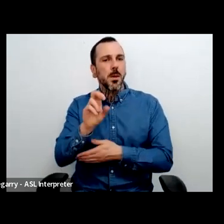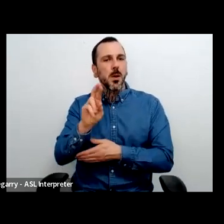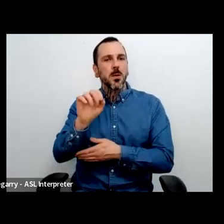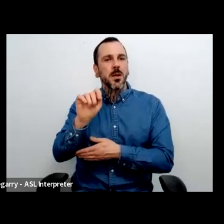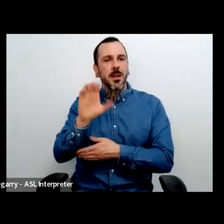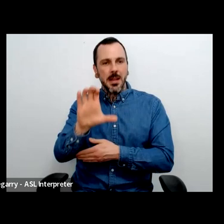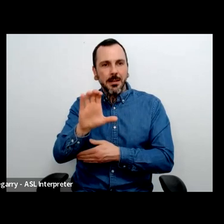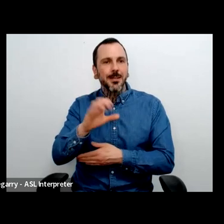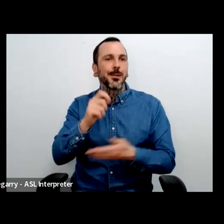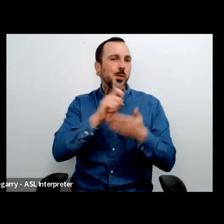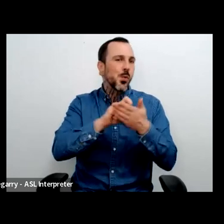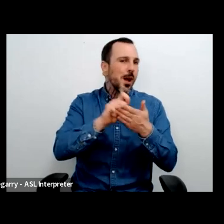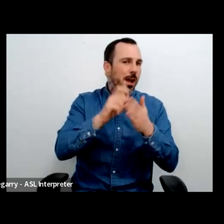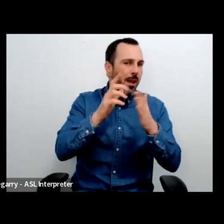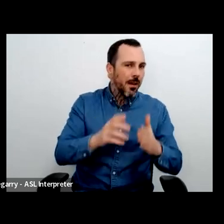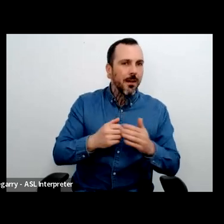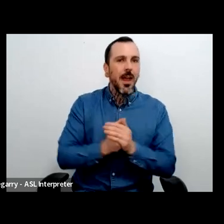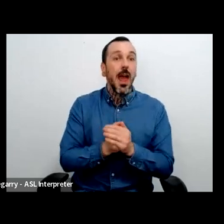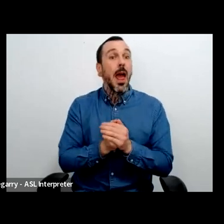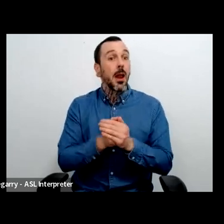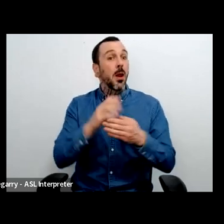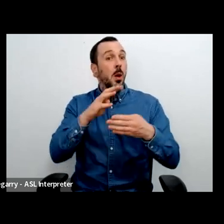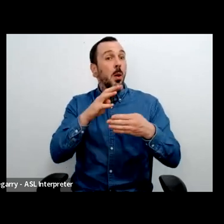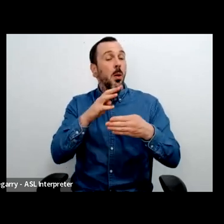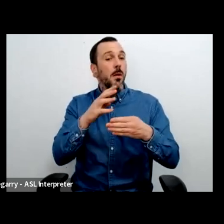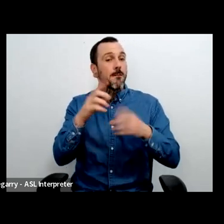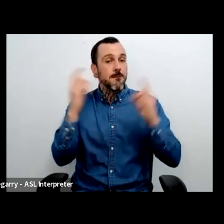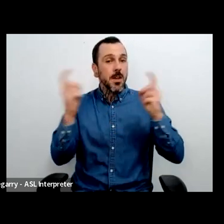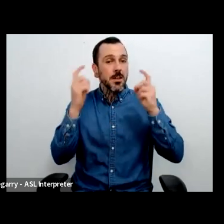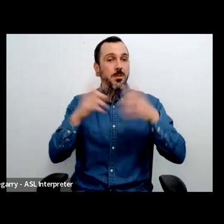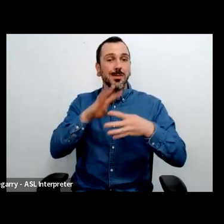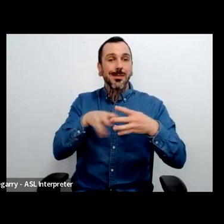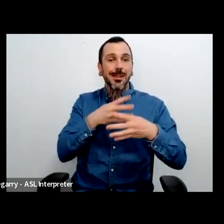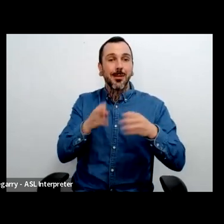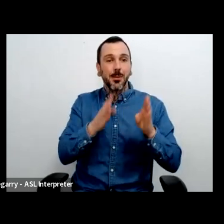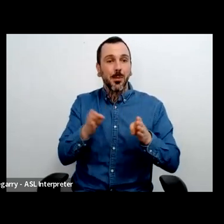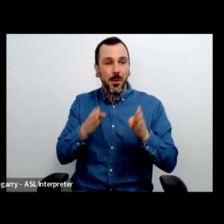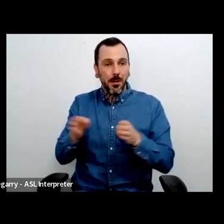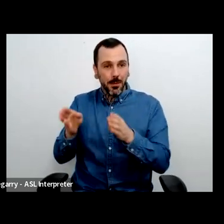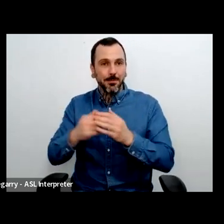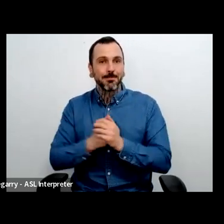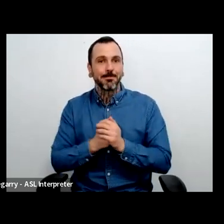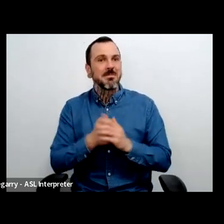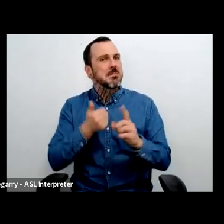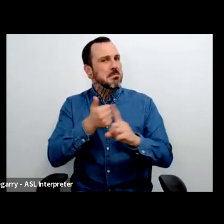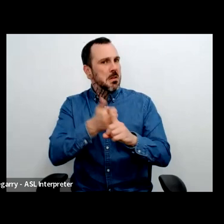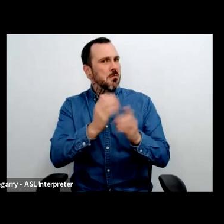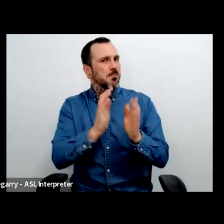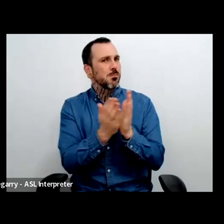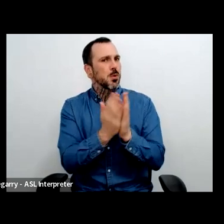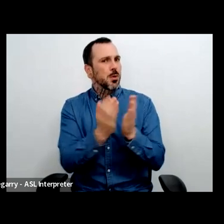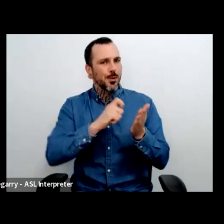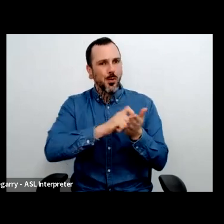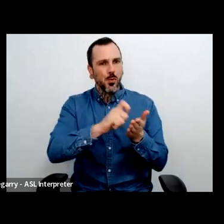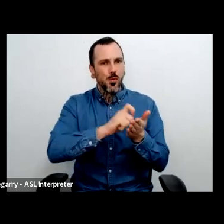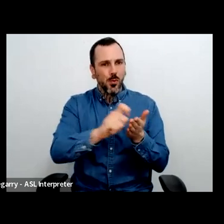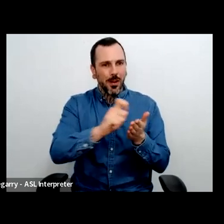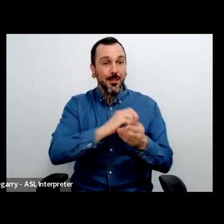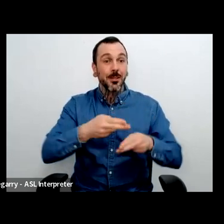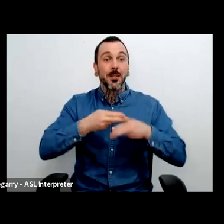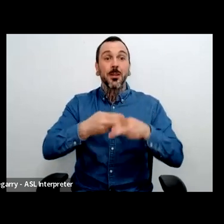programmer, and academic. His book, The View from Here, Conversations with Gay and